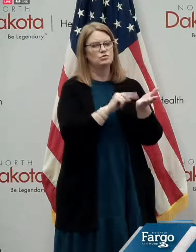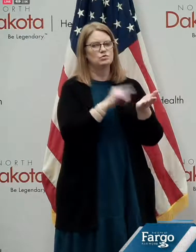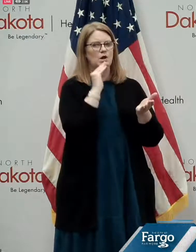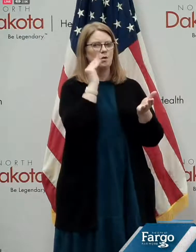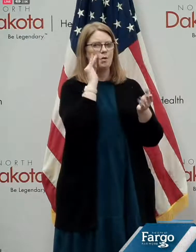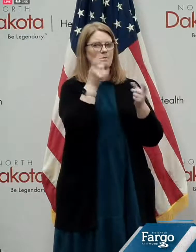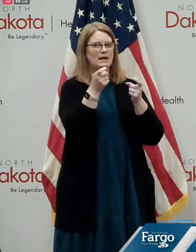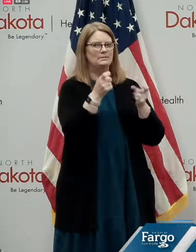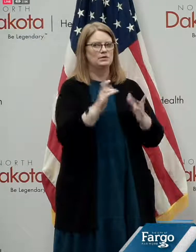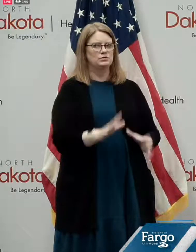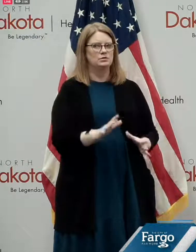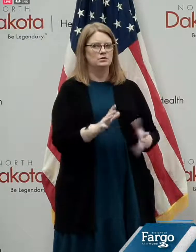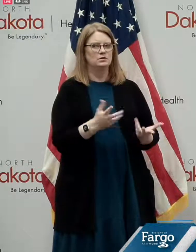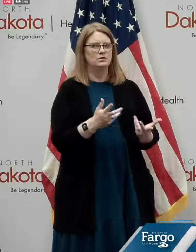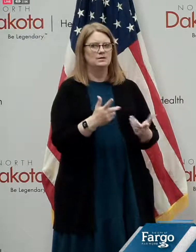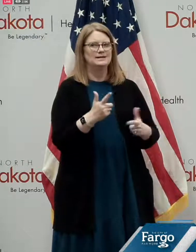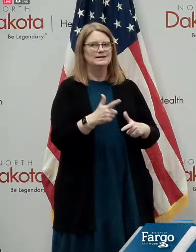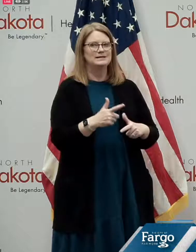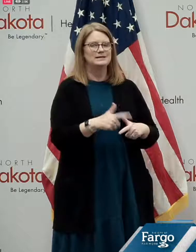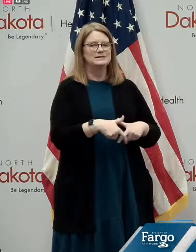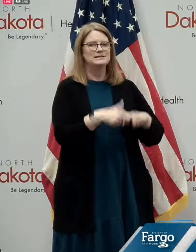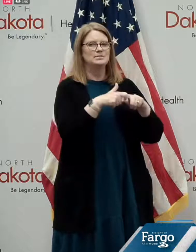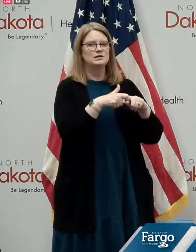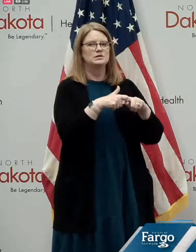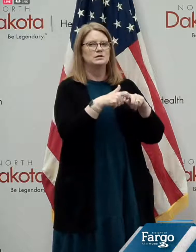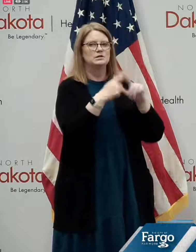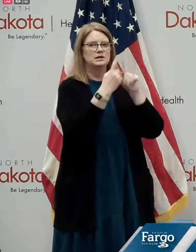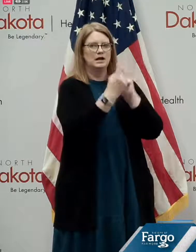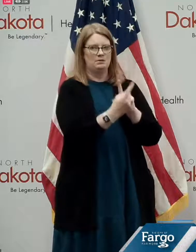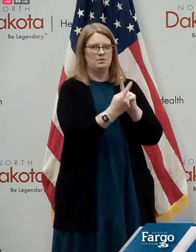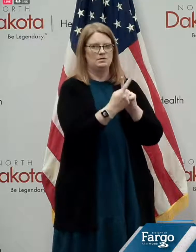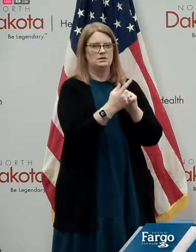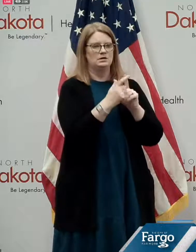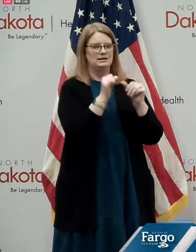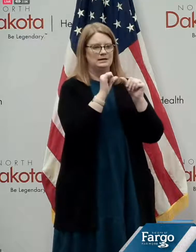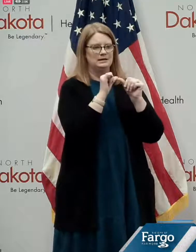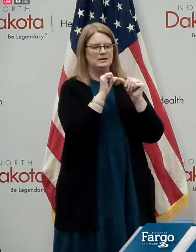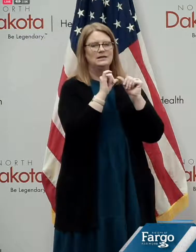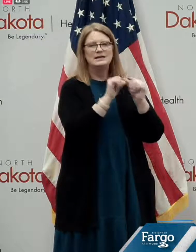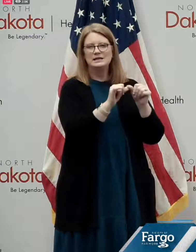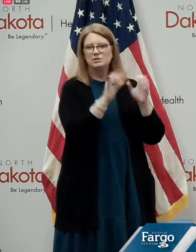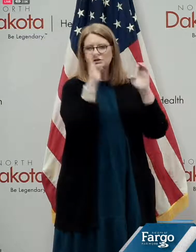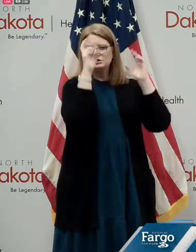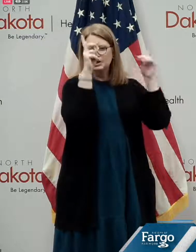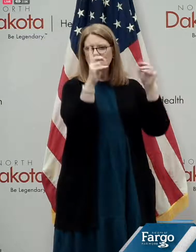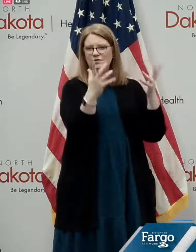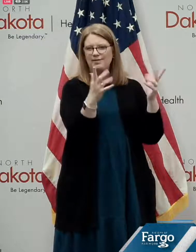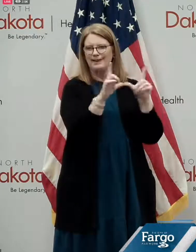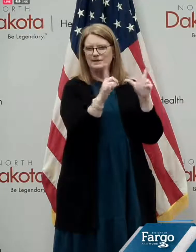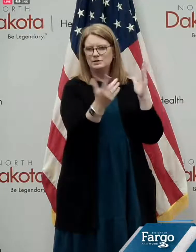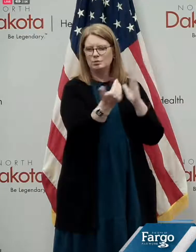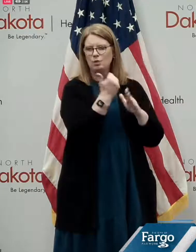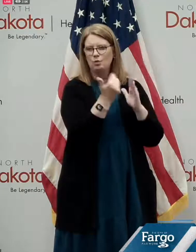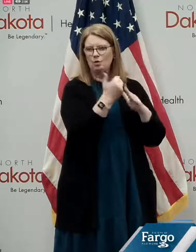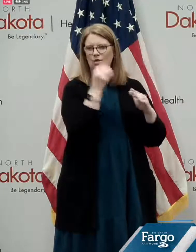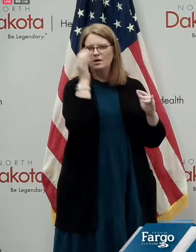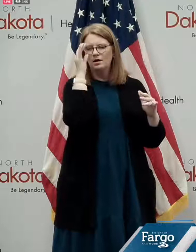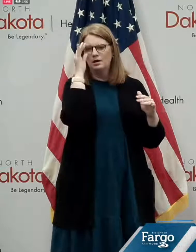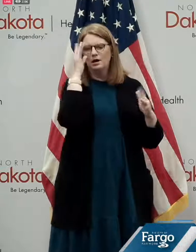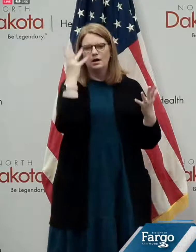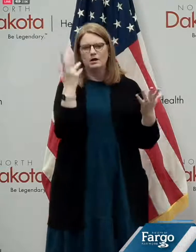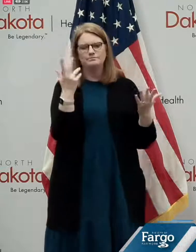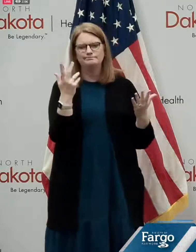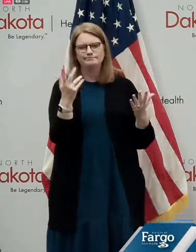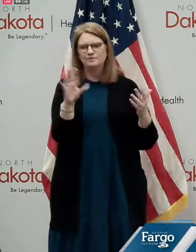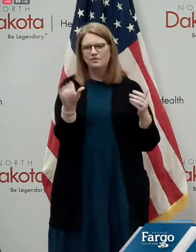administrators in the suspension of in-person continuing education requirements for licensing renewal. We've done this again